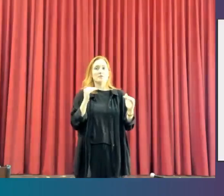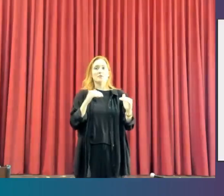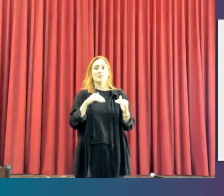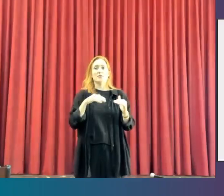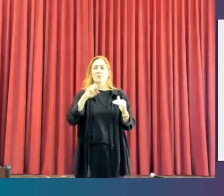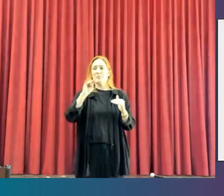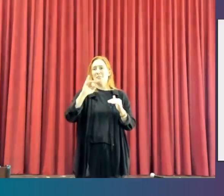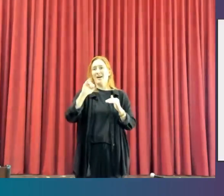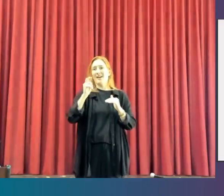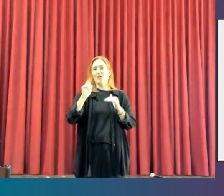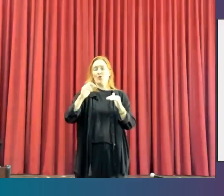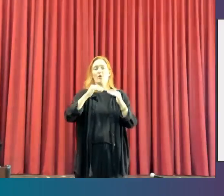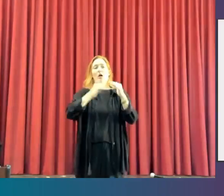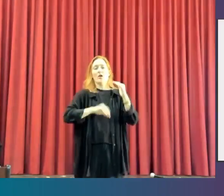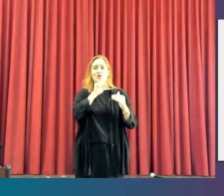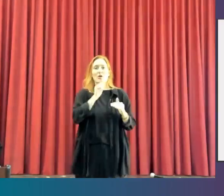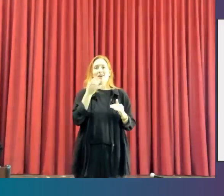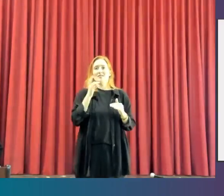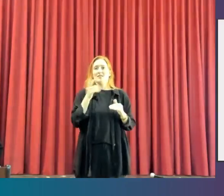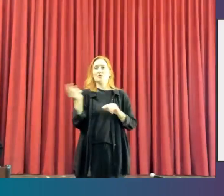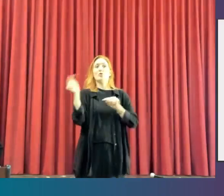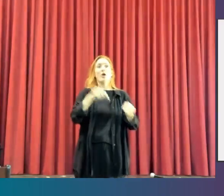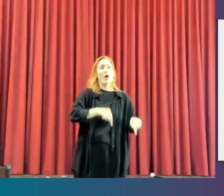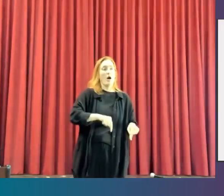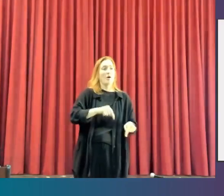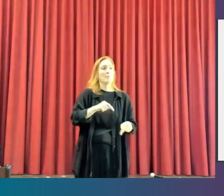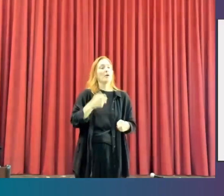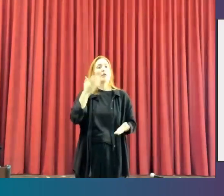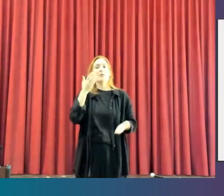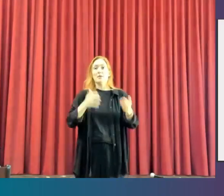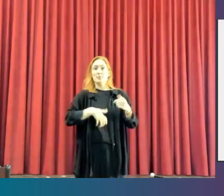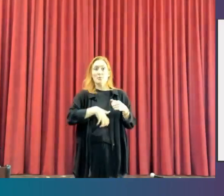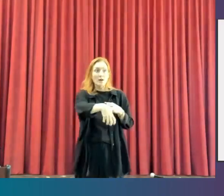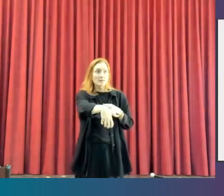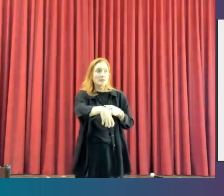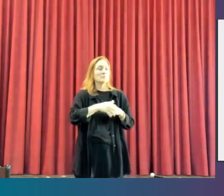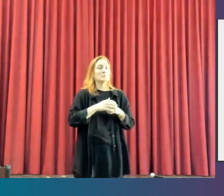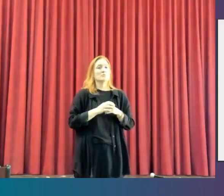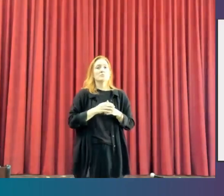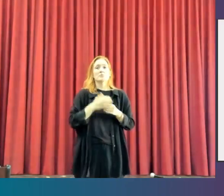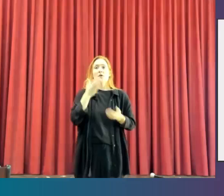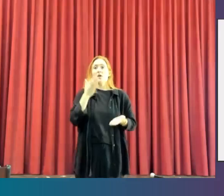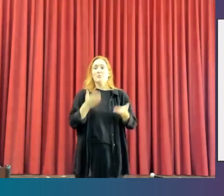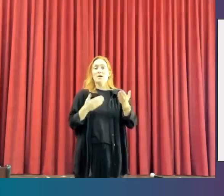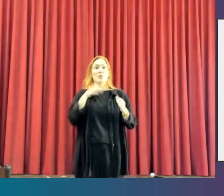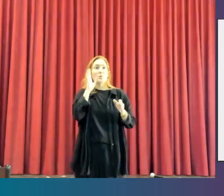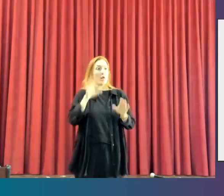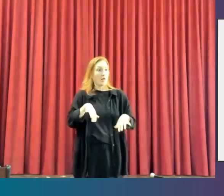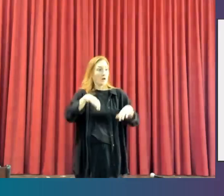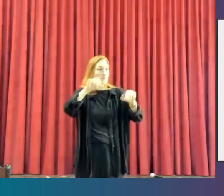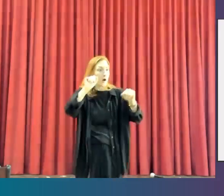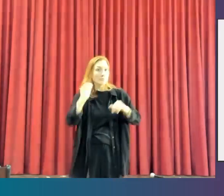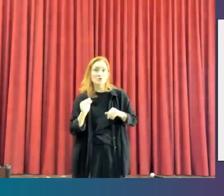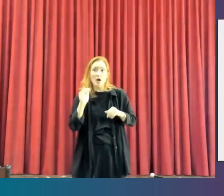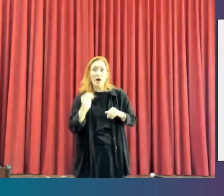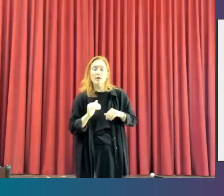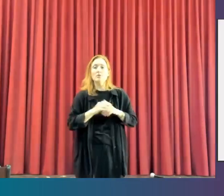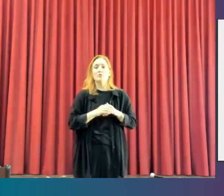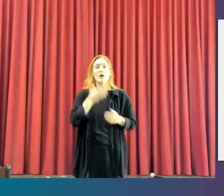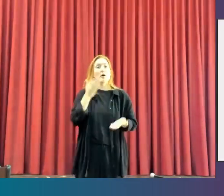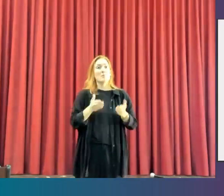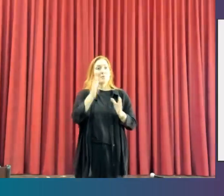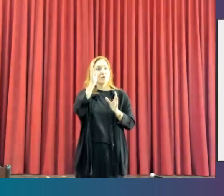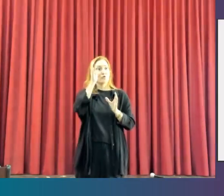they're going through the process of adoption, a grandparent's getting custody. In all of these situations, they could